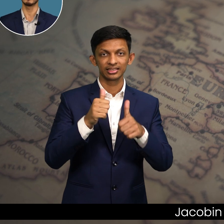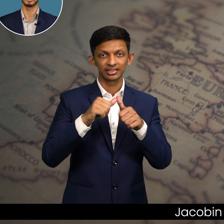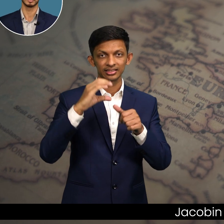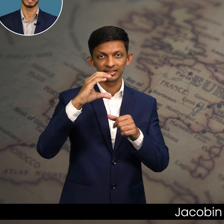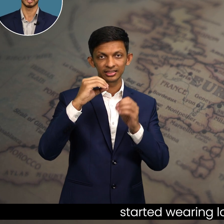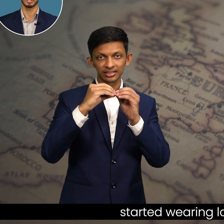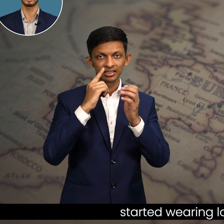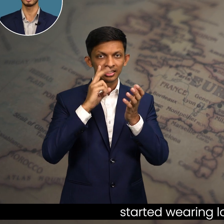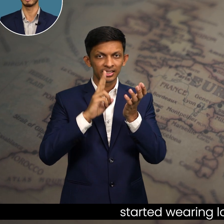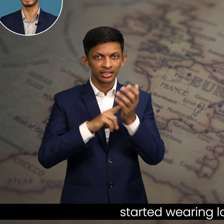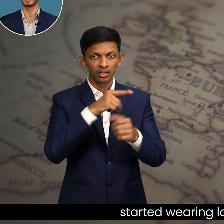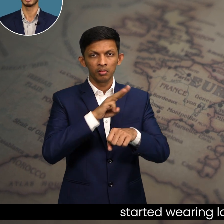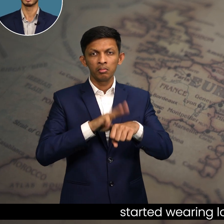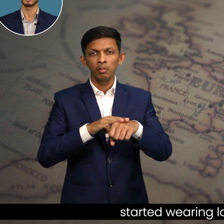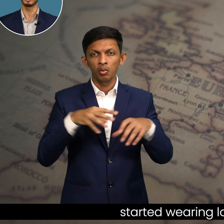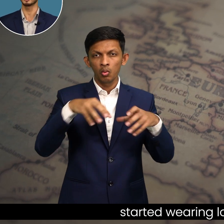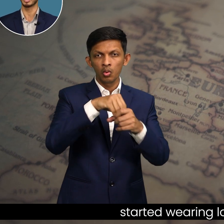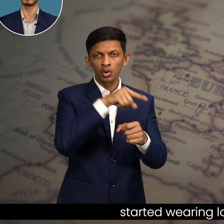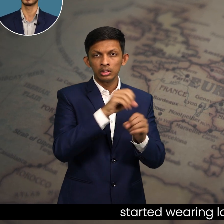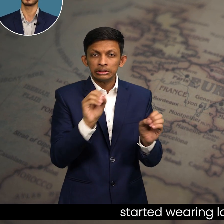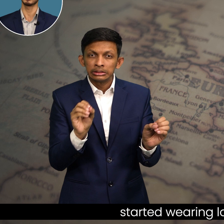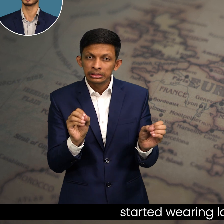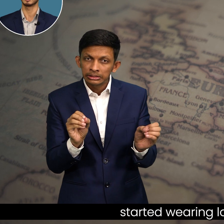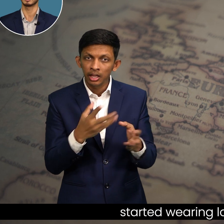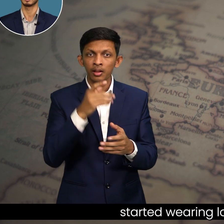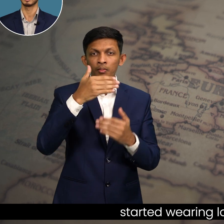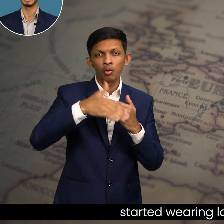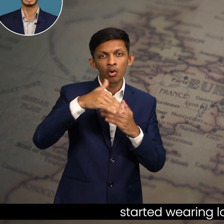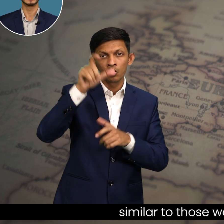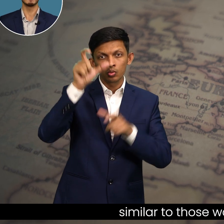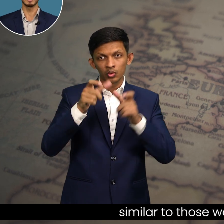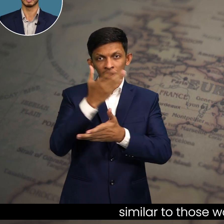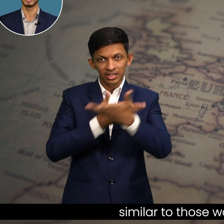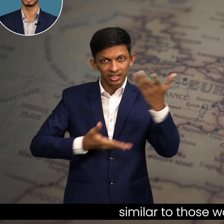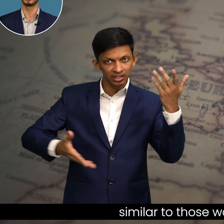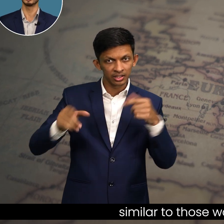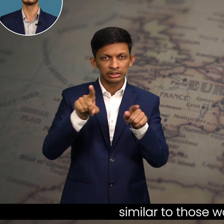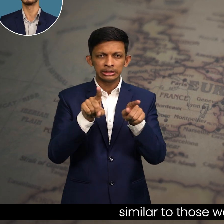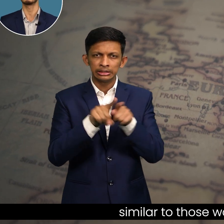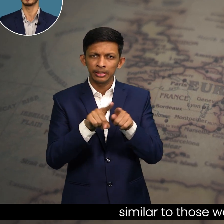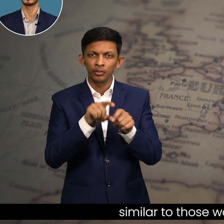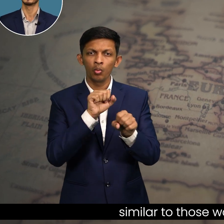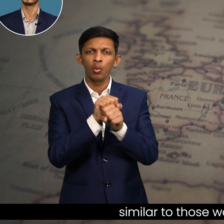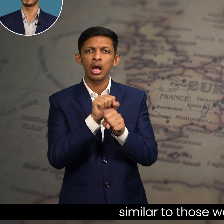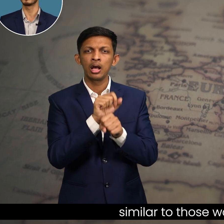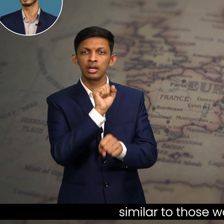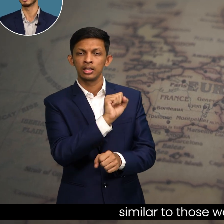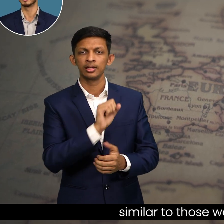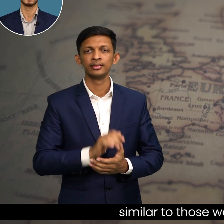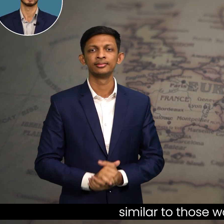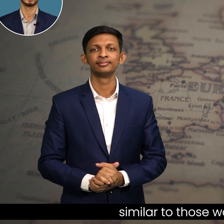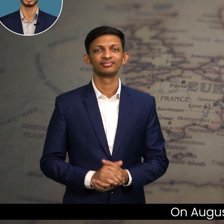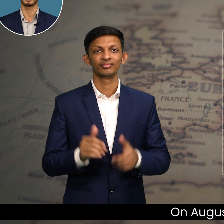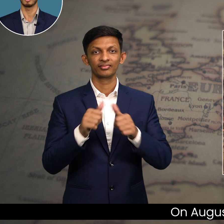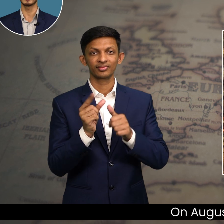Jacobin members started wearing long striped trousers similar to those worn by dock